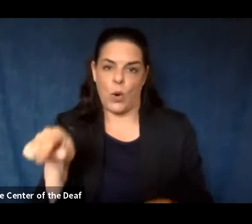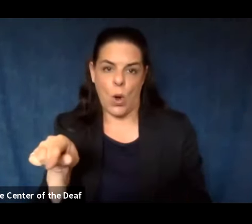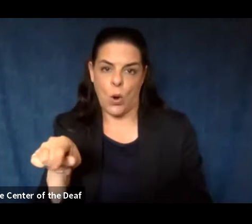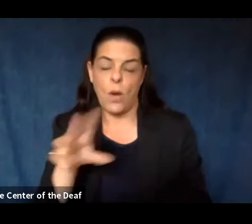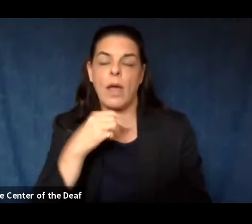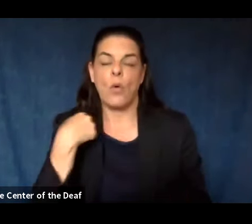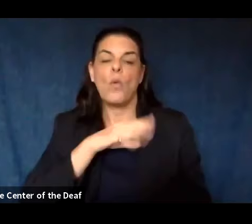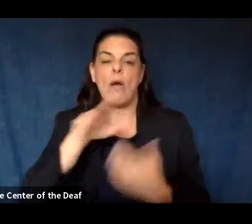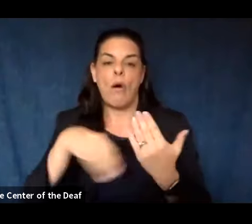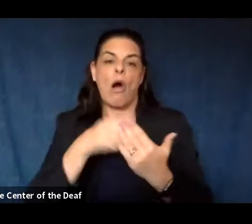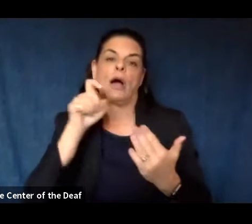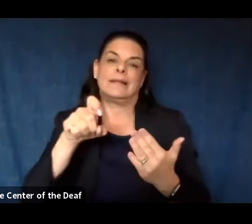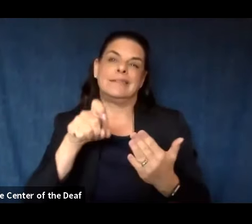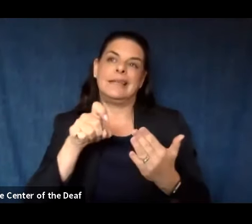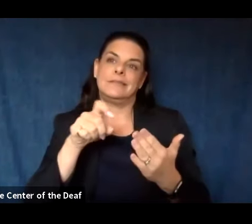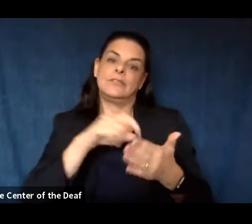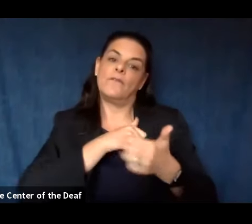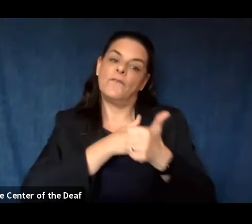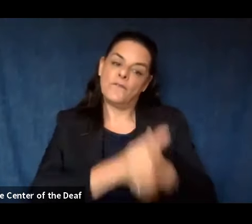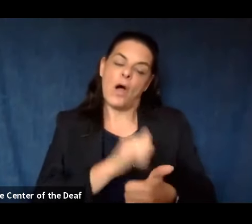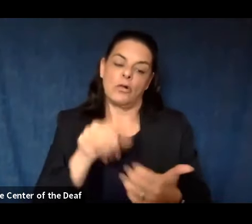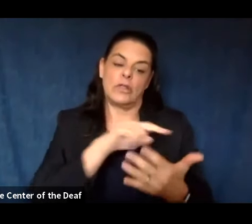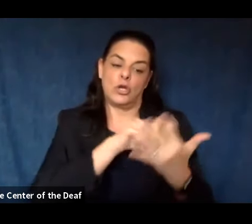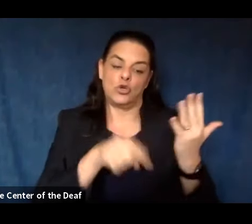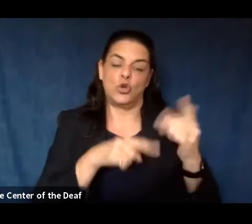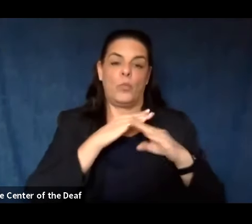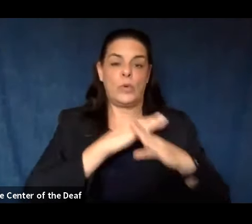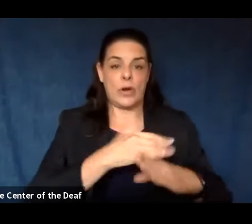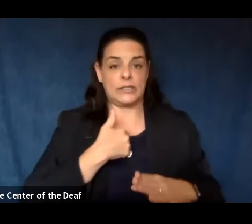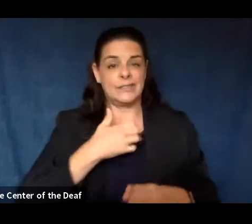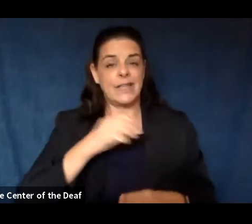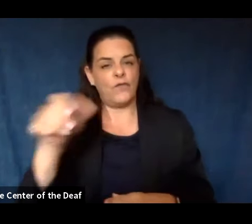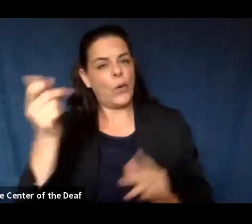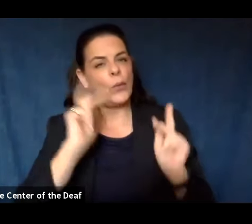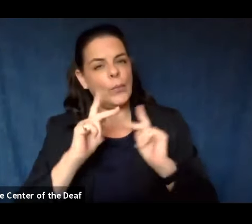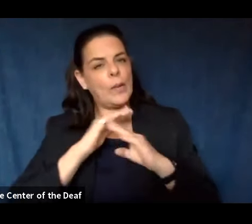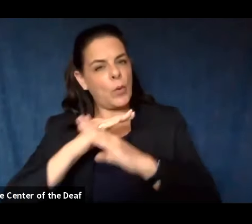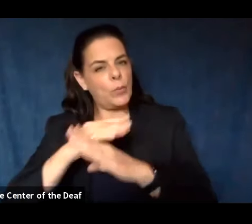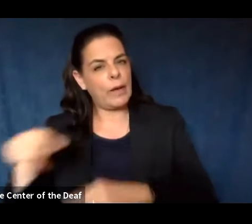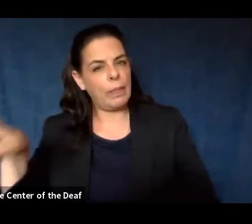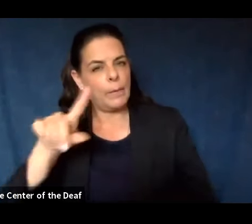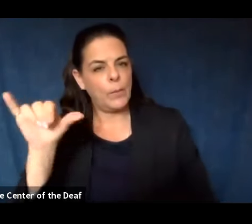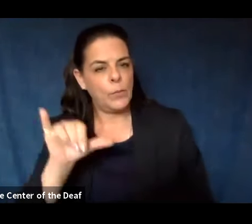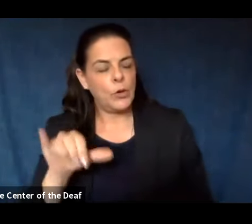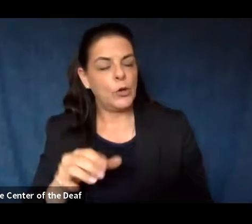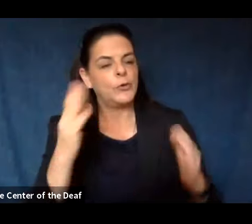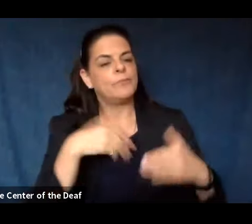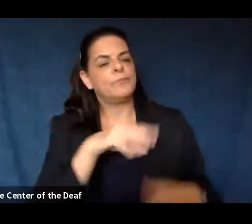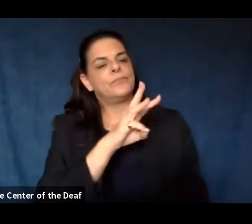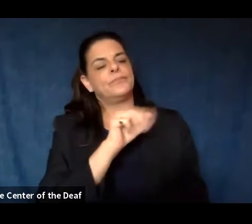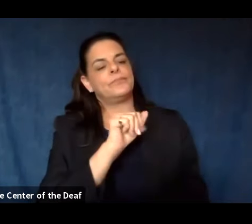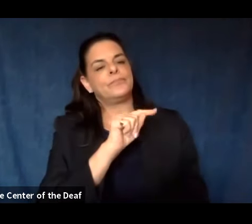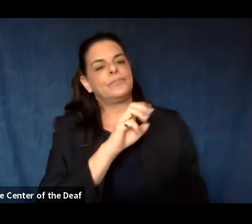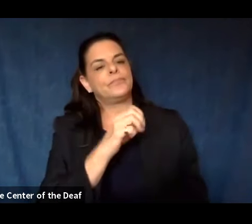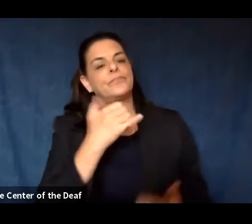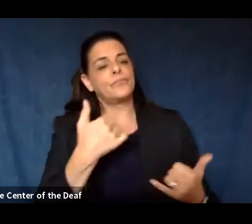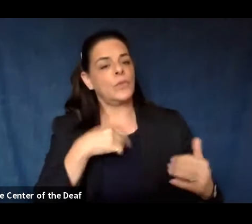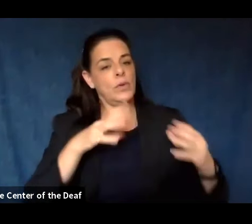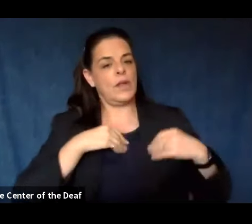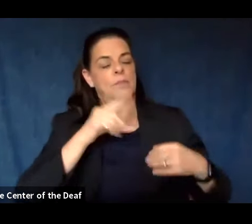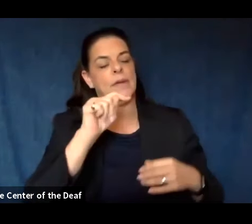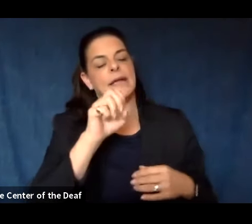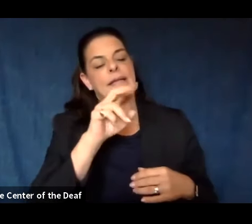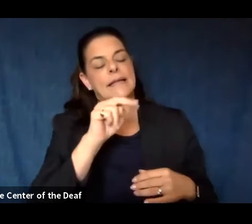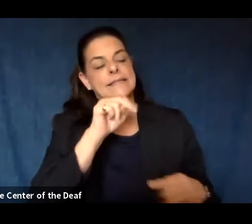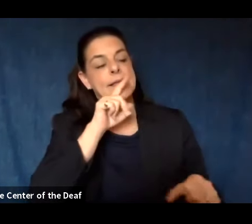to protect each other and protect ourselves. From Madison with WATE, now that we've adopted the Tennessee Pledge, given the situation